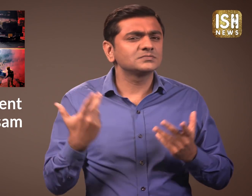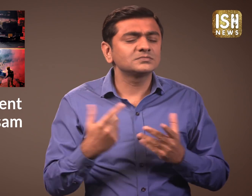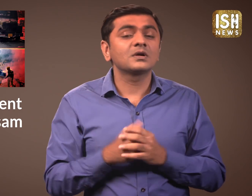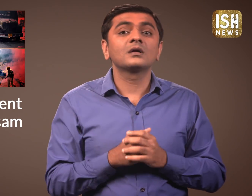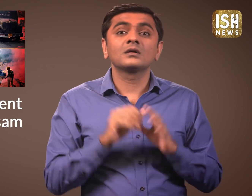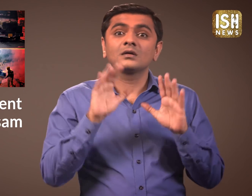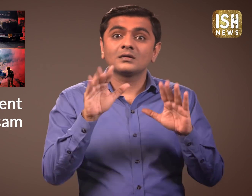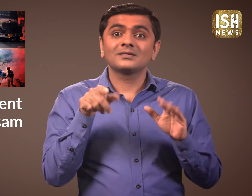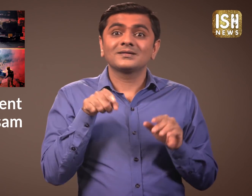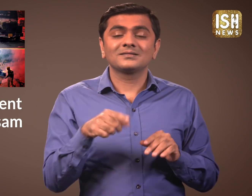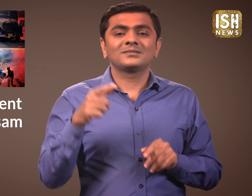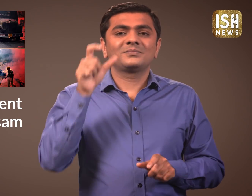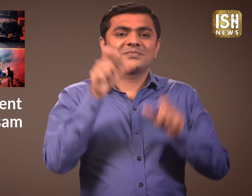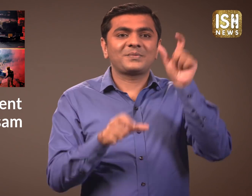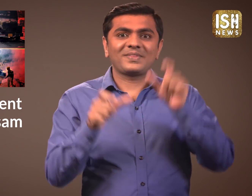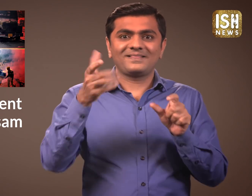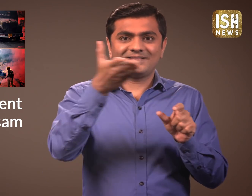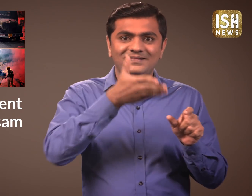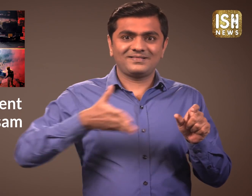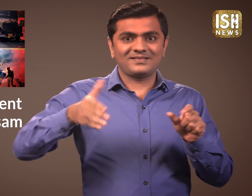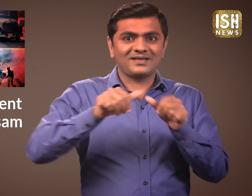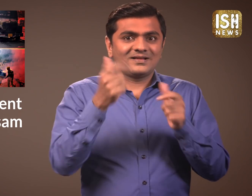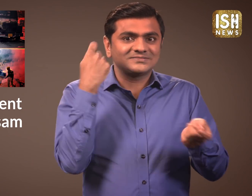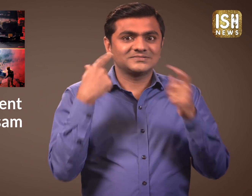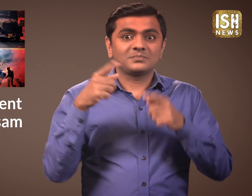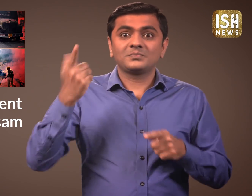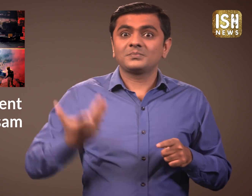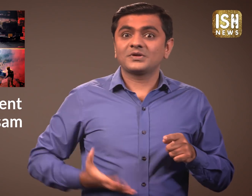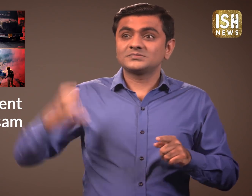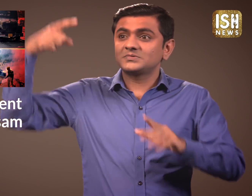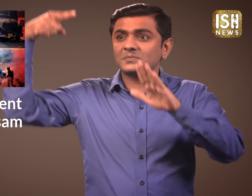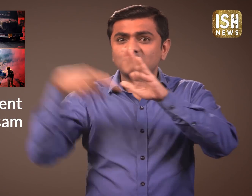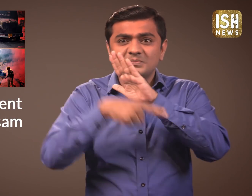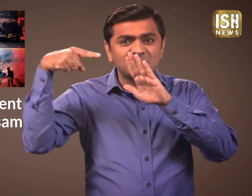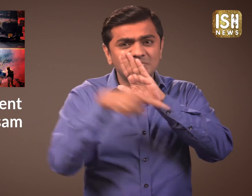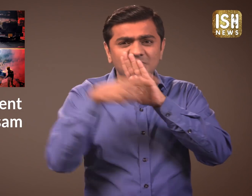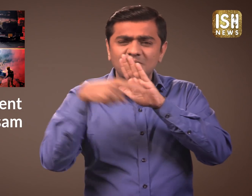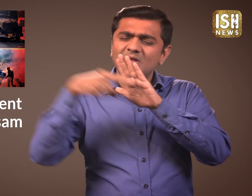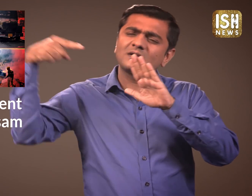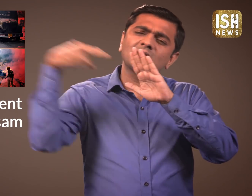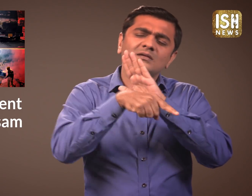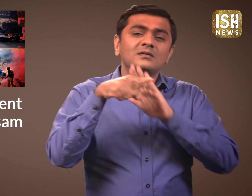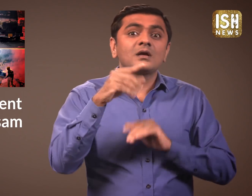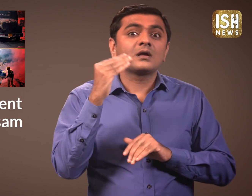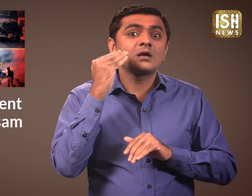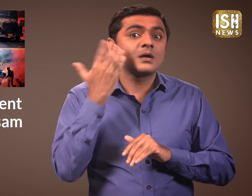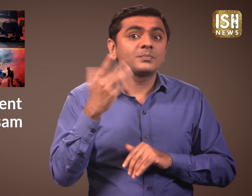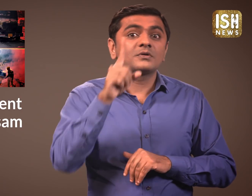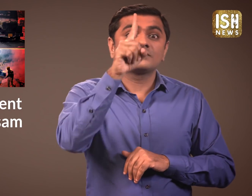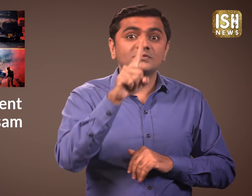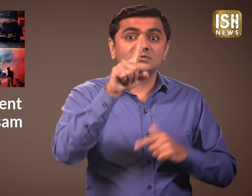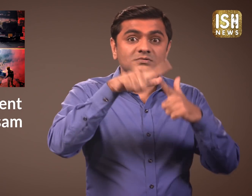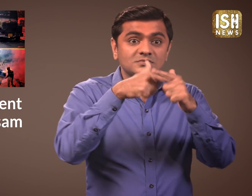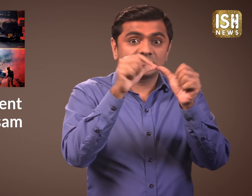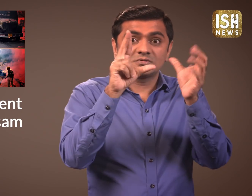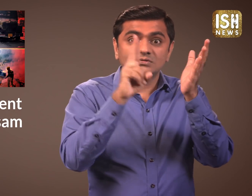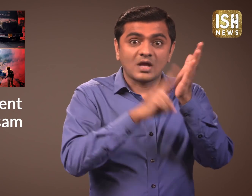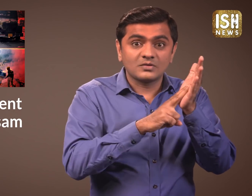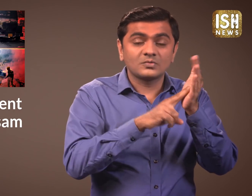It said that those Bangladeshi immigrants that entered Assam between 1st January 1966